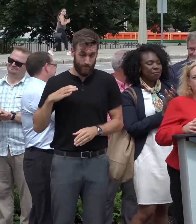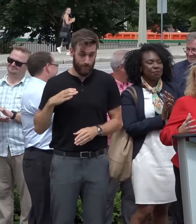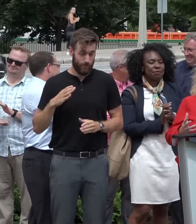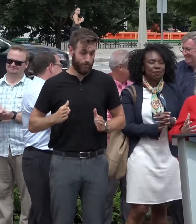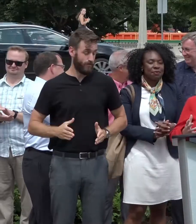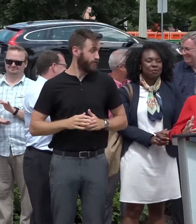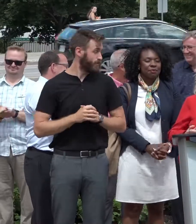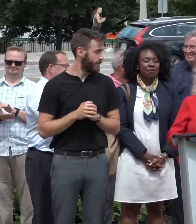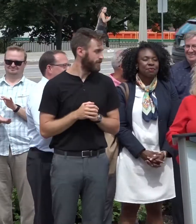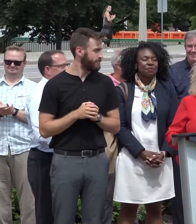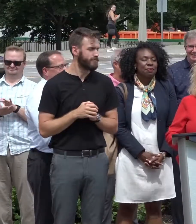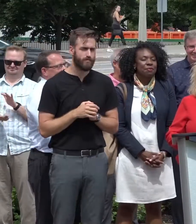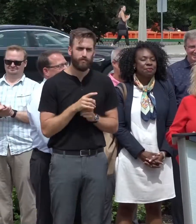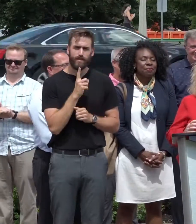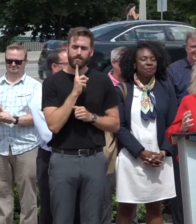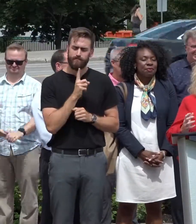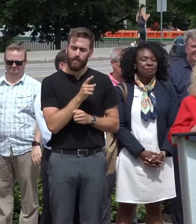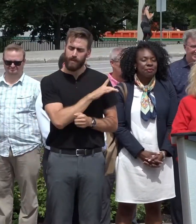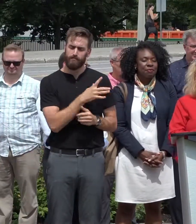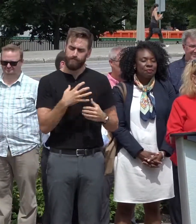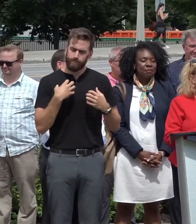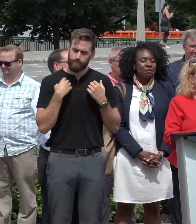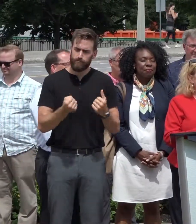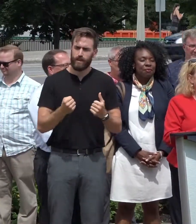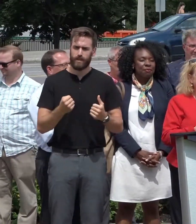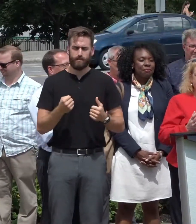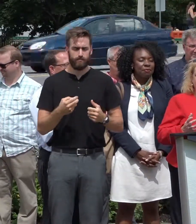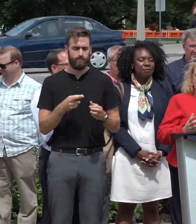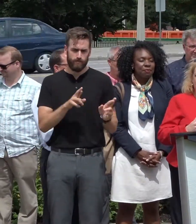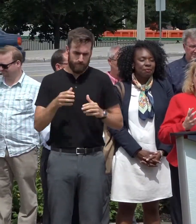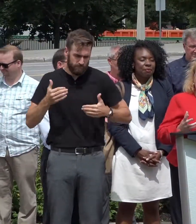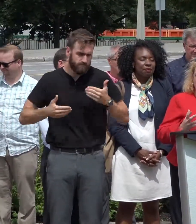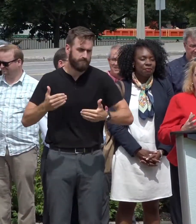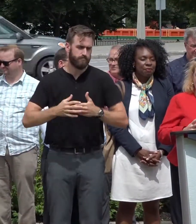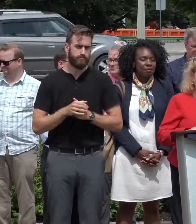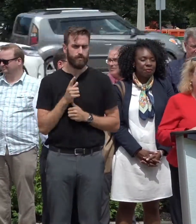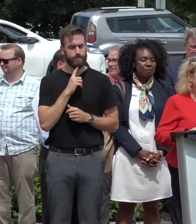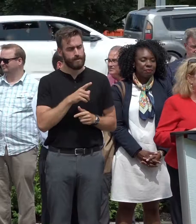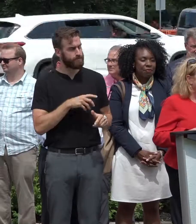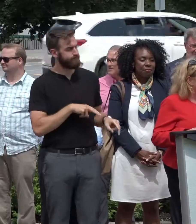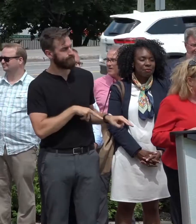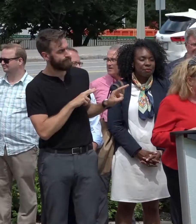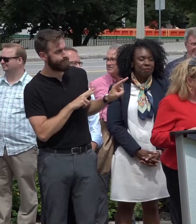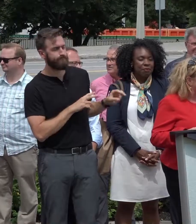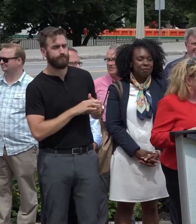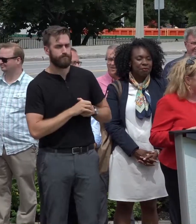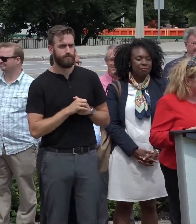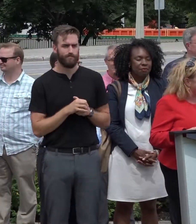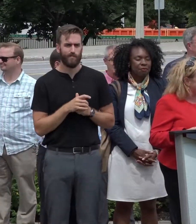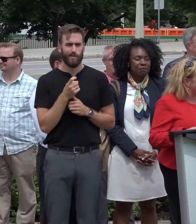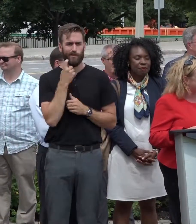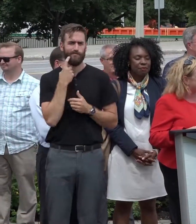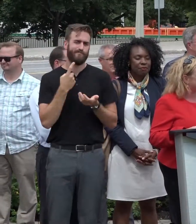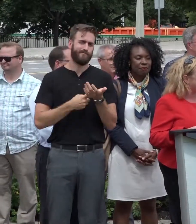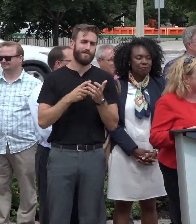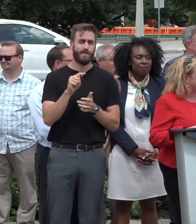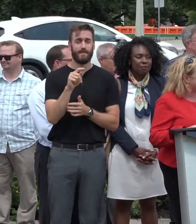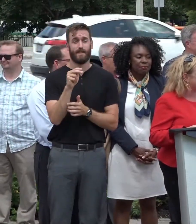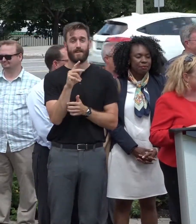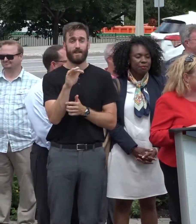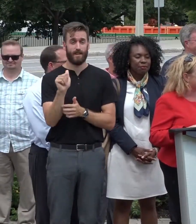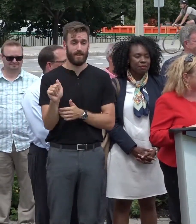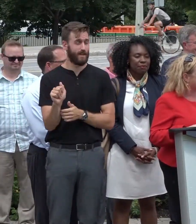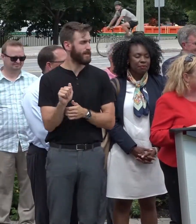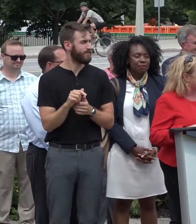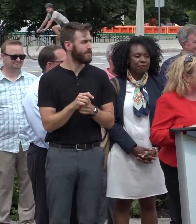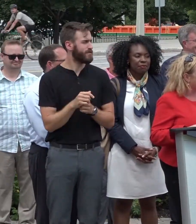And their strength and courage is something that we all admire. And it was, I was talking to Tatiana a little earlier, and we were talking about the flag raising